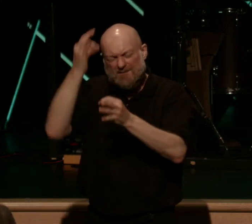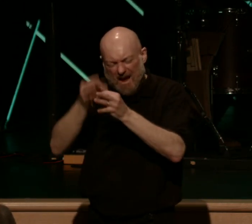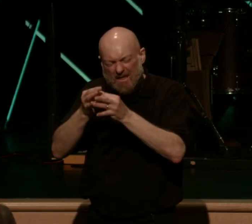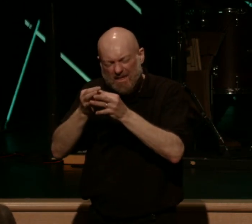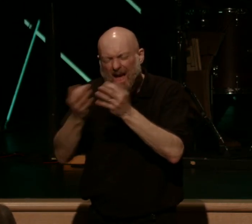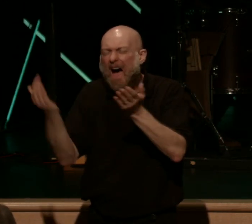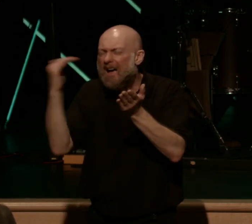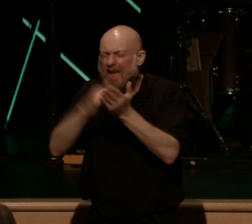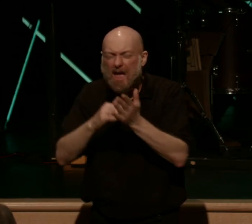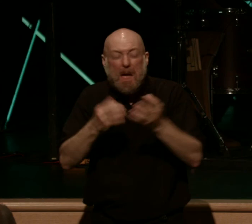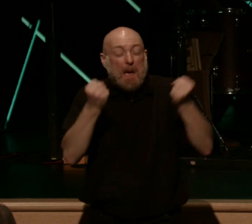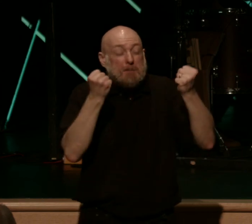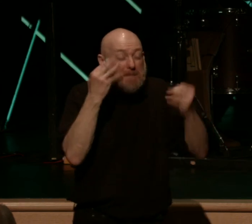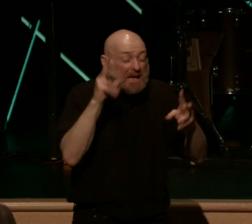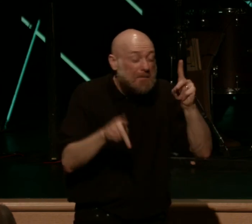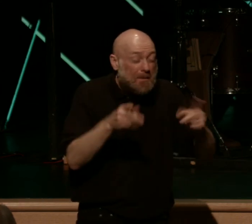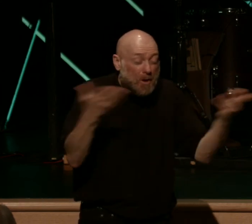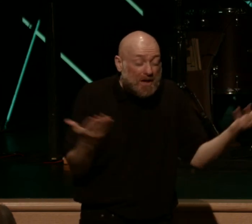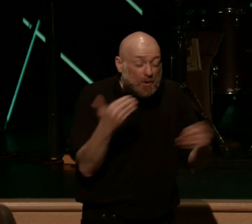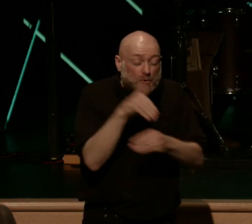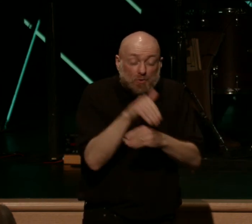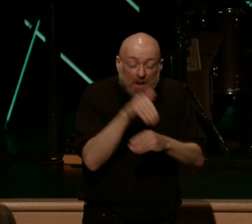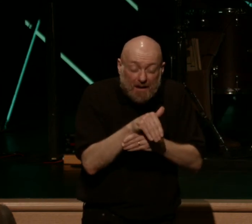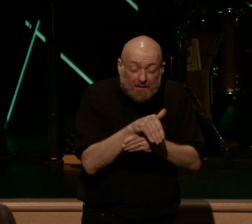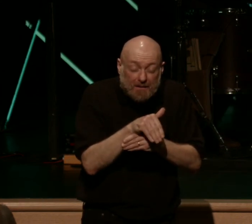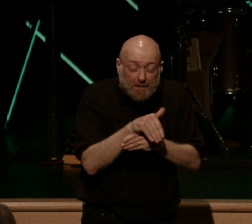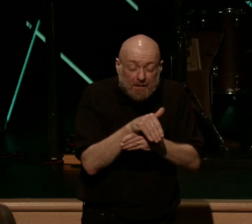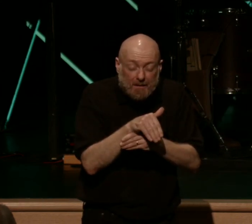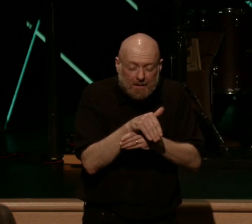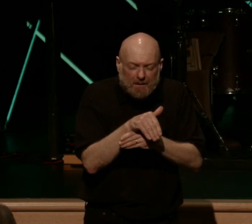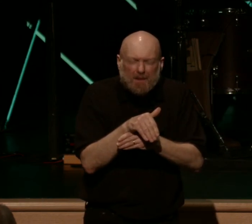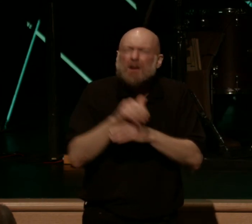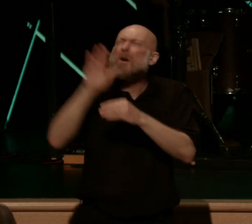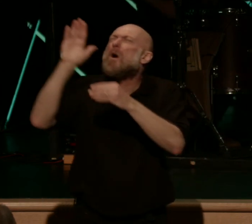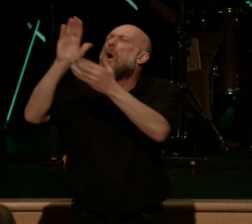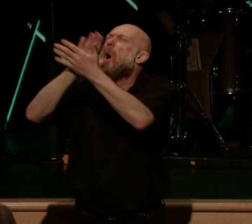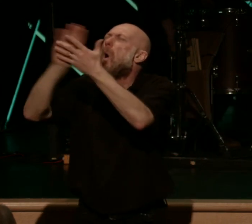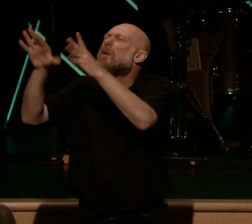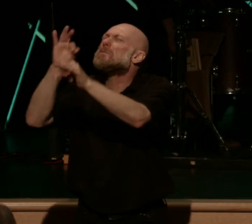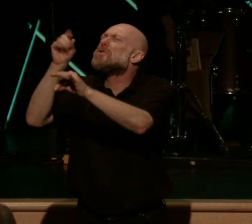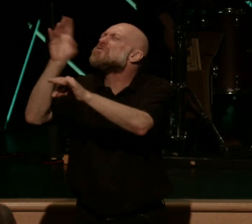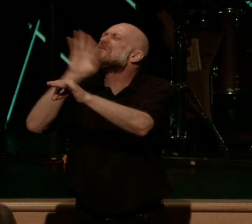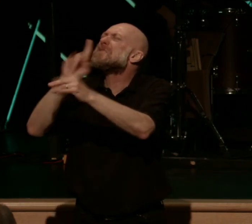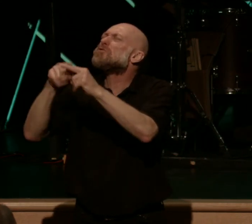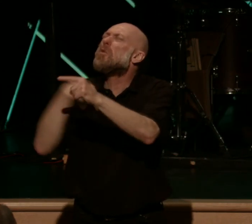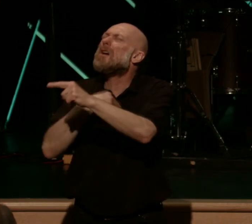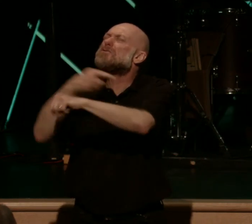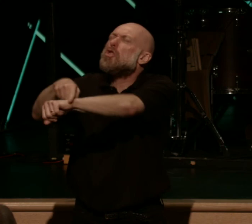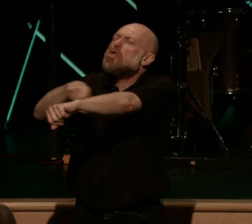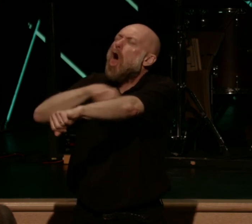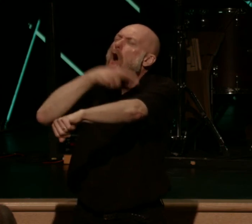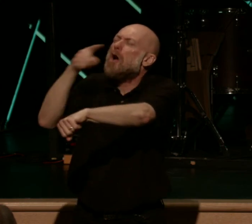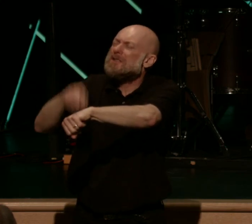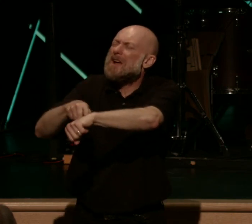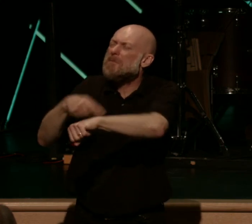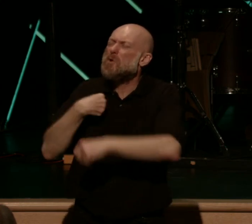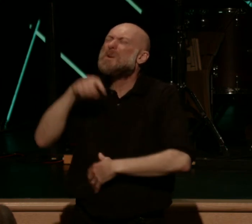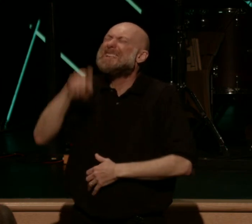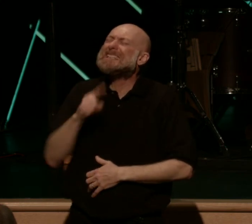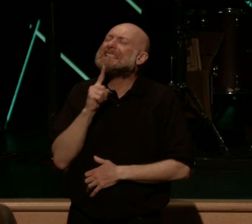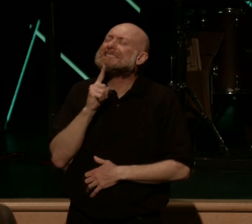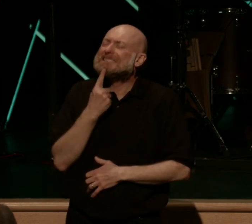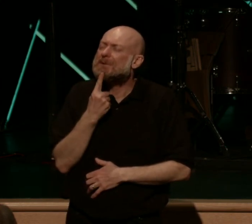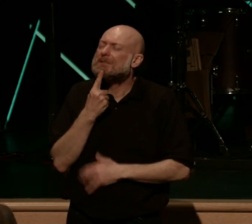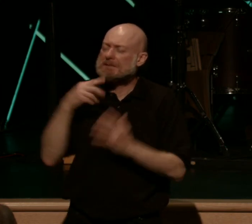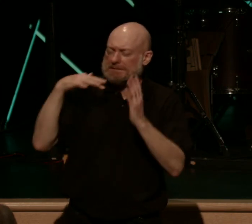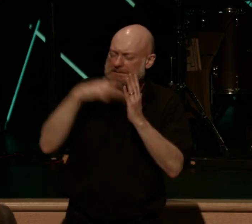Again, there are many of us here tonight, and Spirit, you've been speaking to us for a long time about getting serious about being in